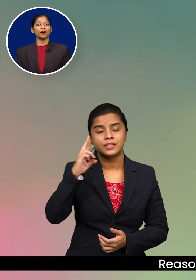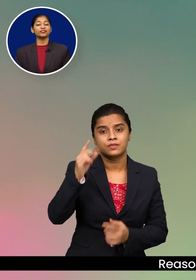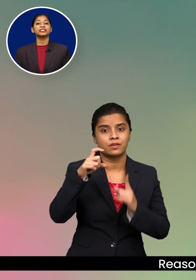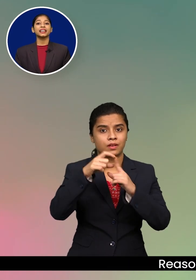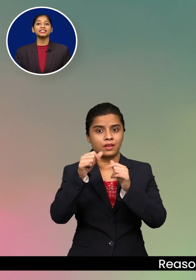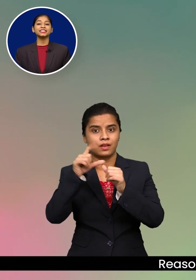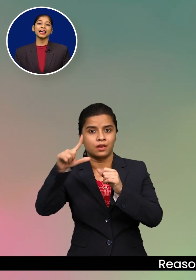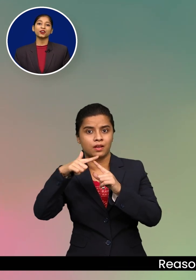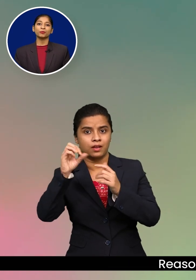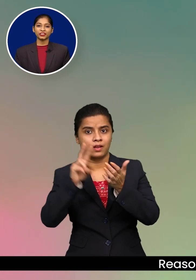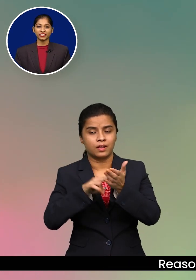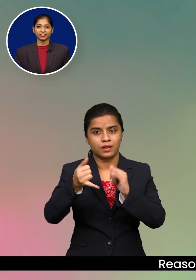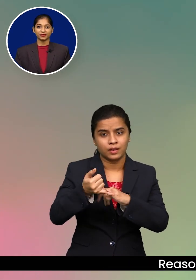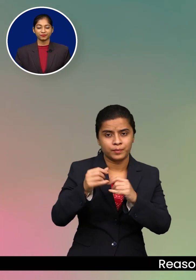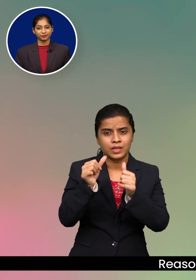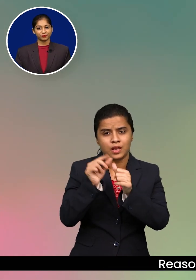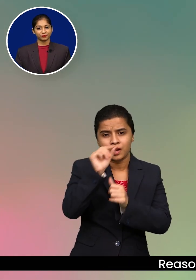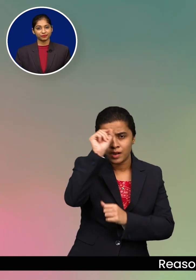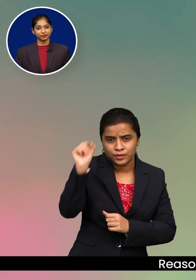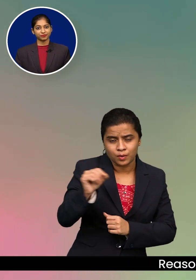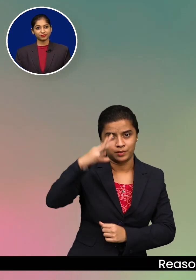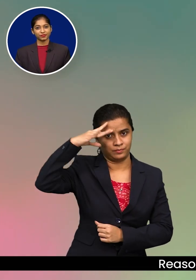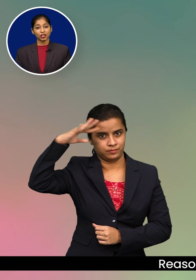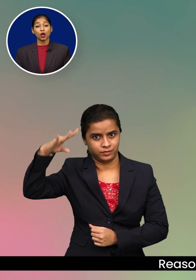reasons of Dalton's atomic theory,